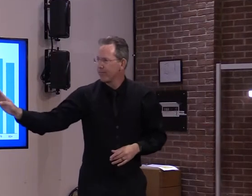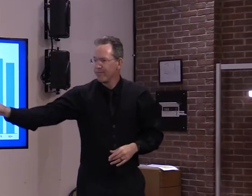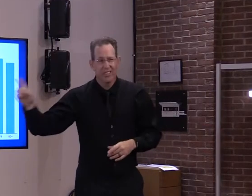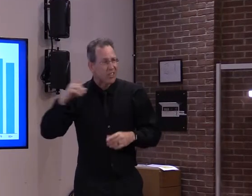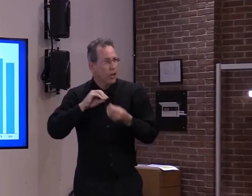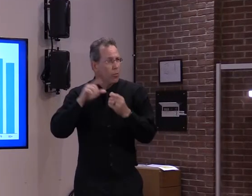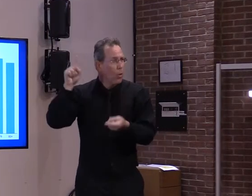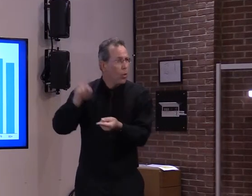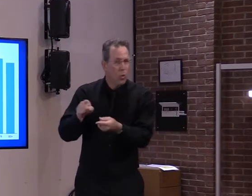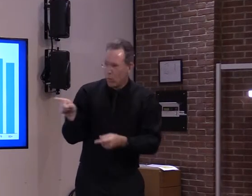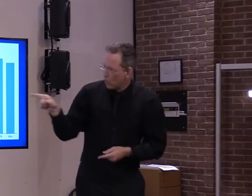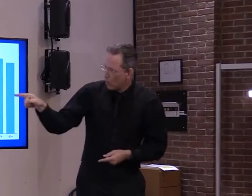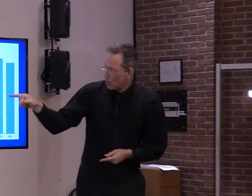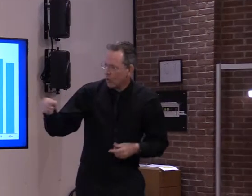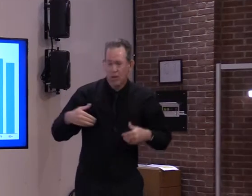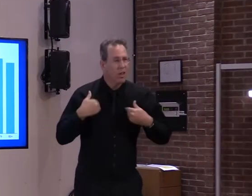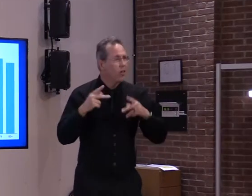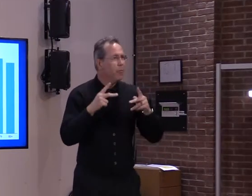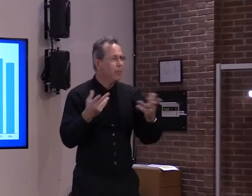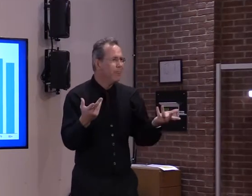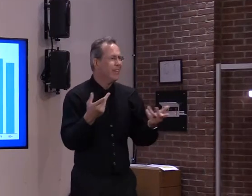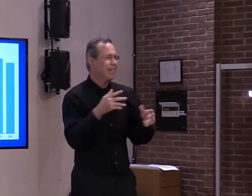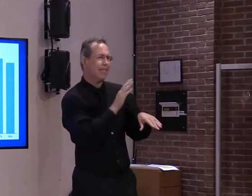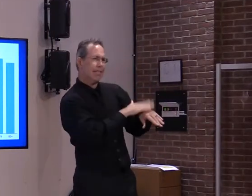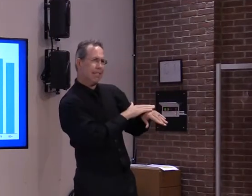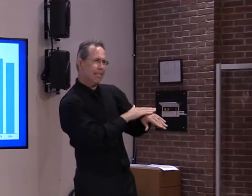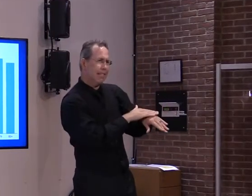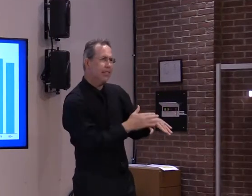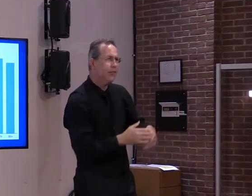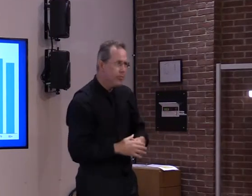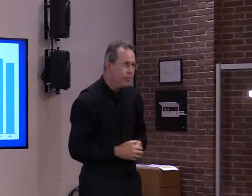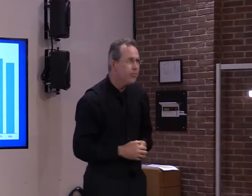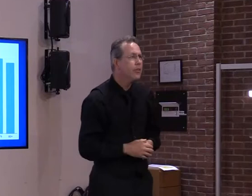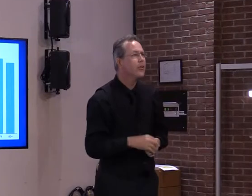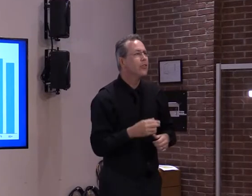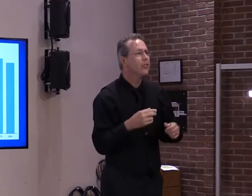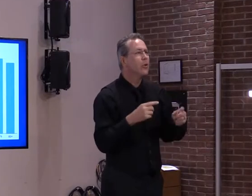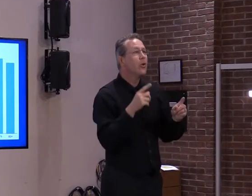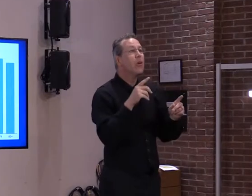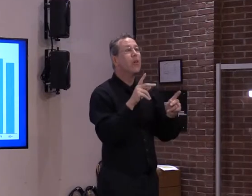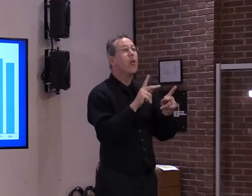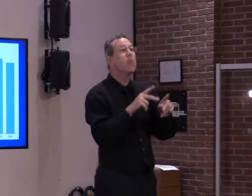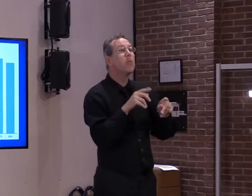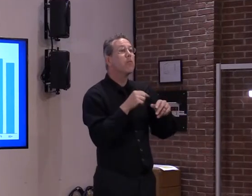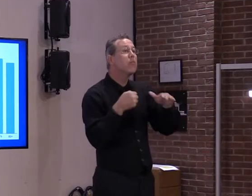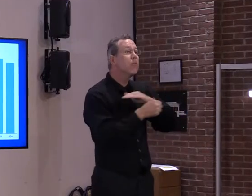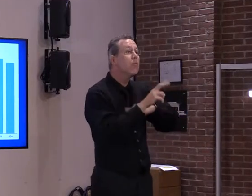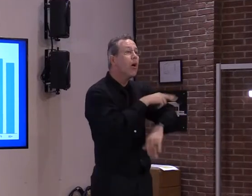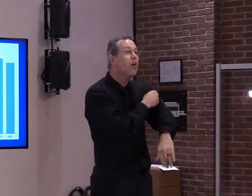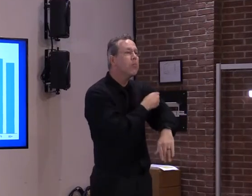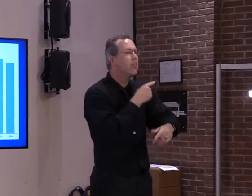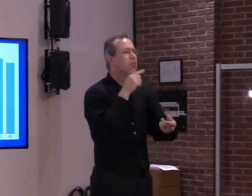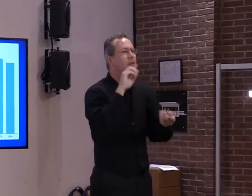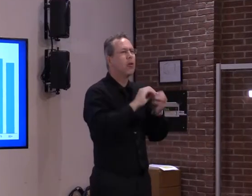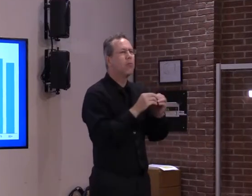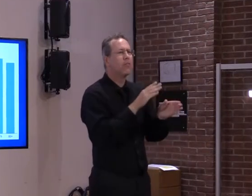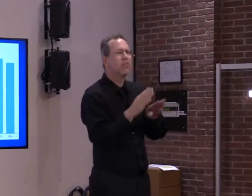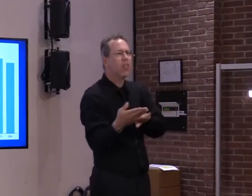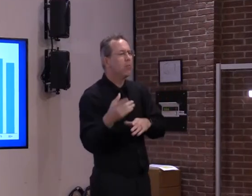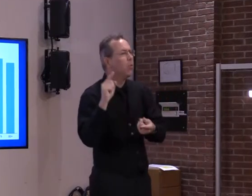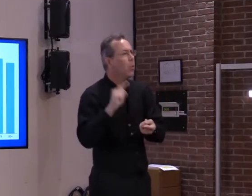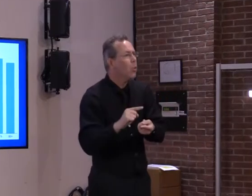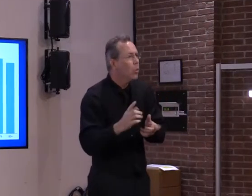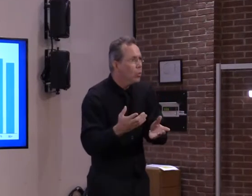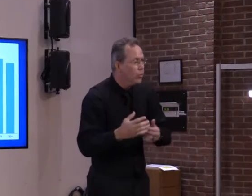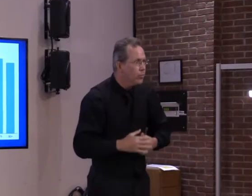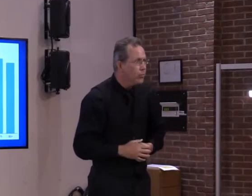low because the increase is impacting mostly younger, healthier people. But the implications here for the United States and for Vermont are